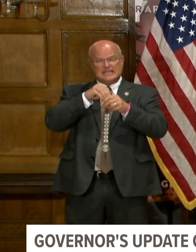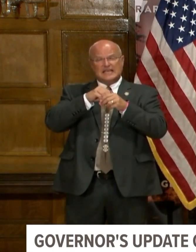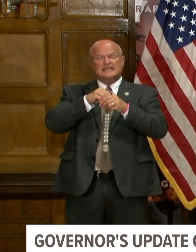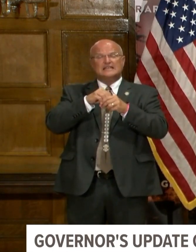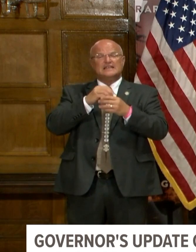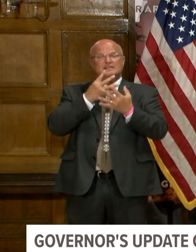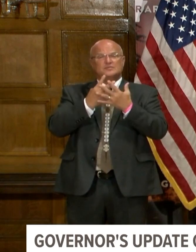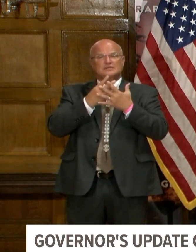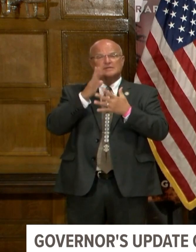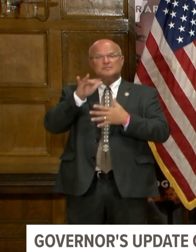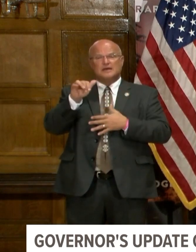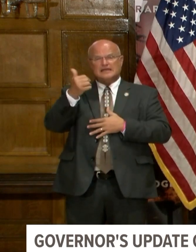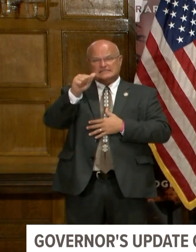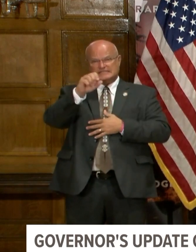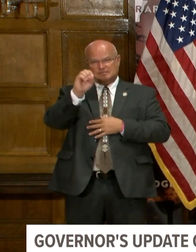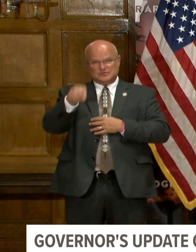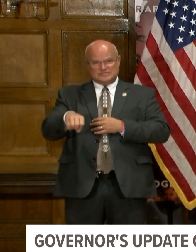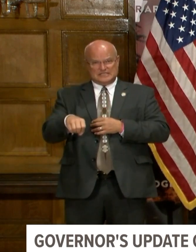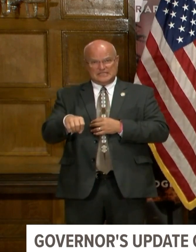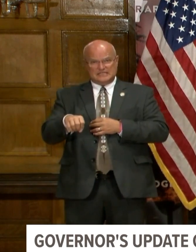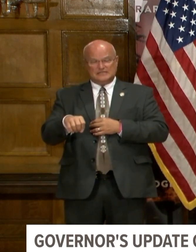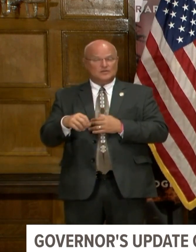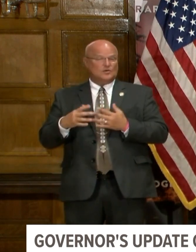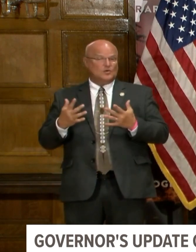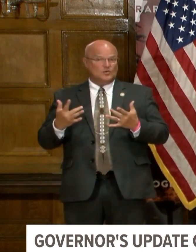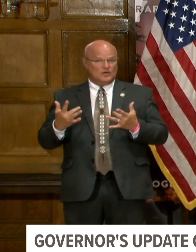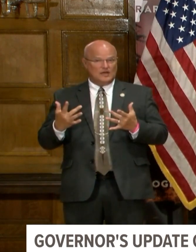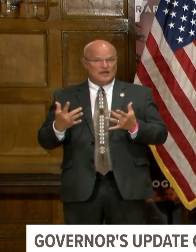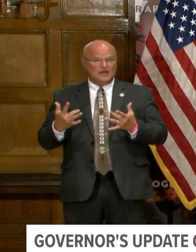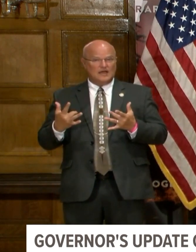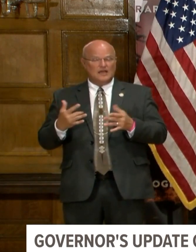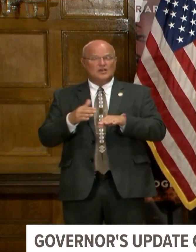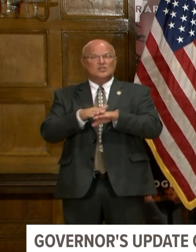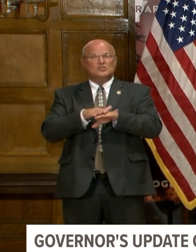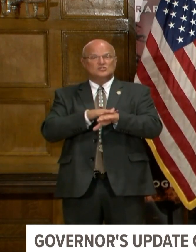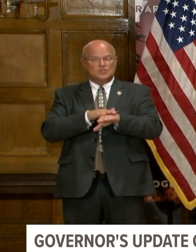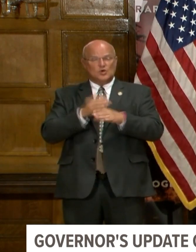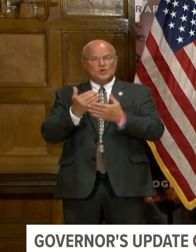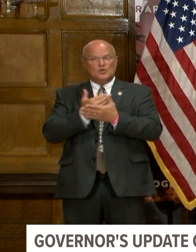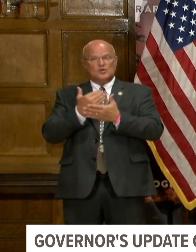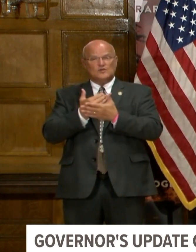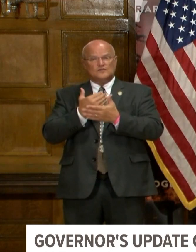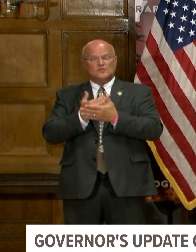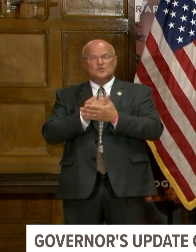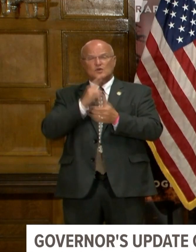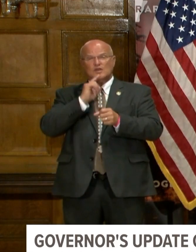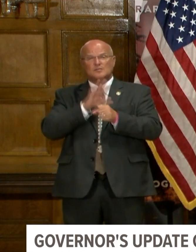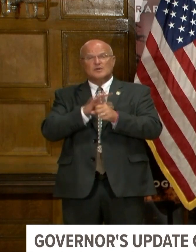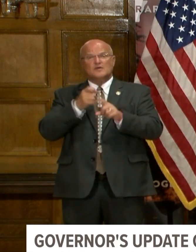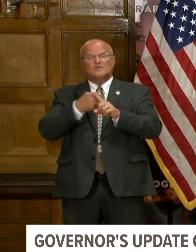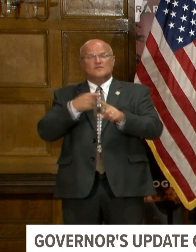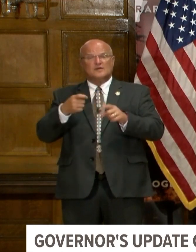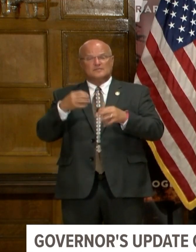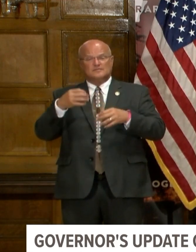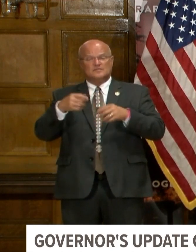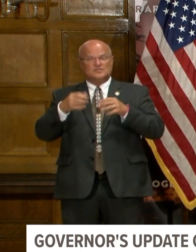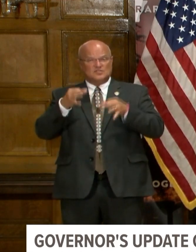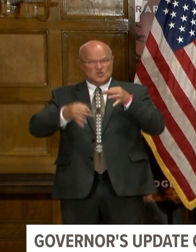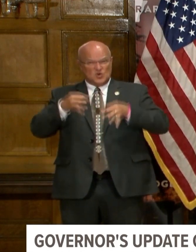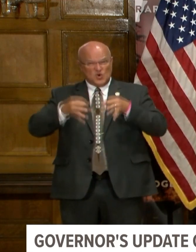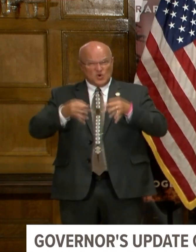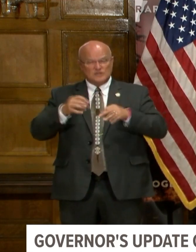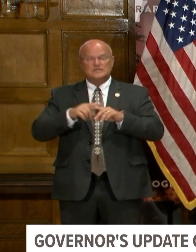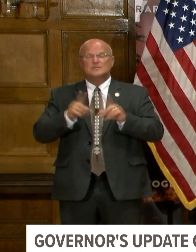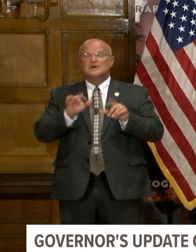10%. That is due in part to the slowing of new commitments from the local courts, but it